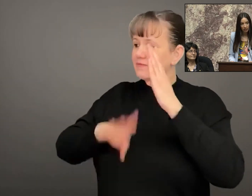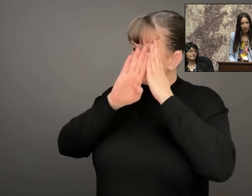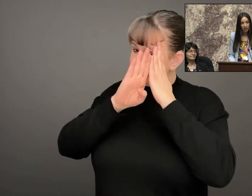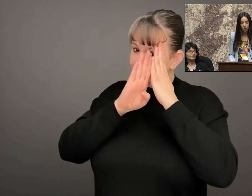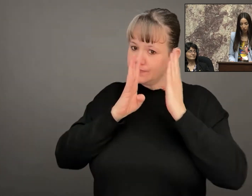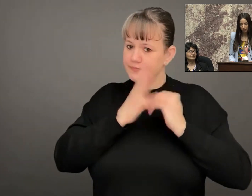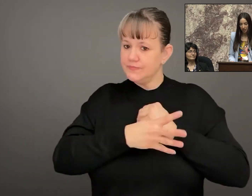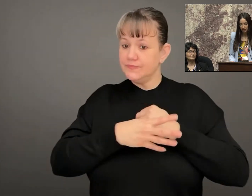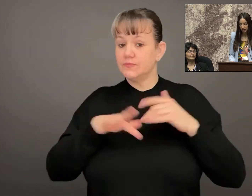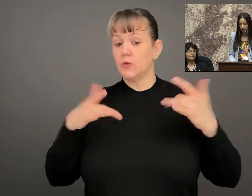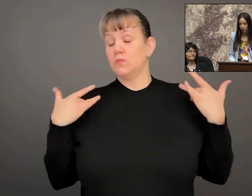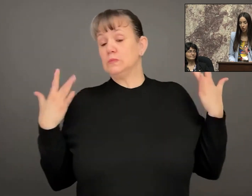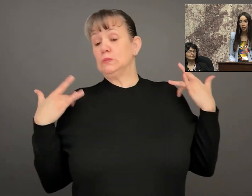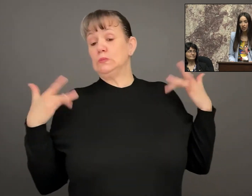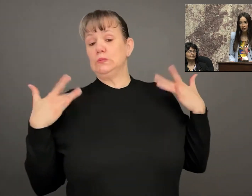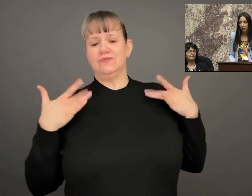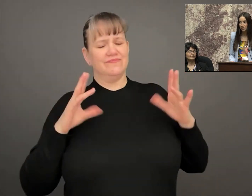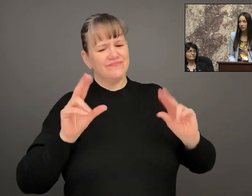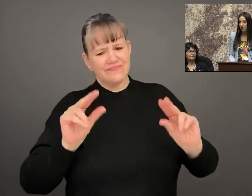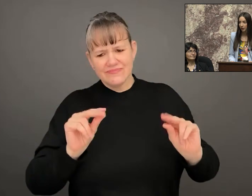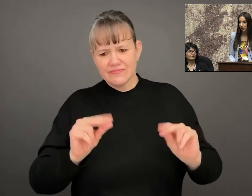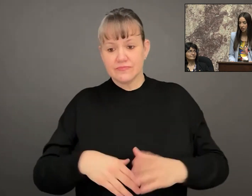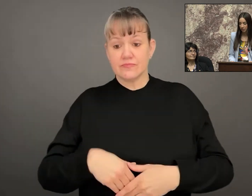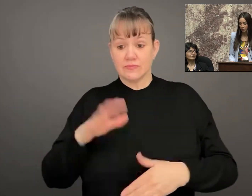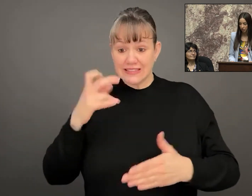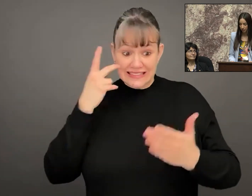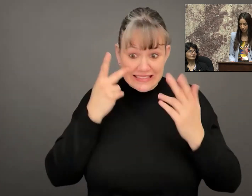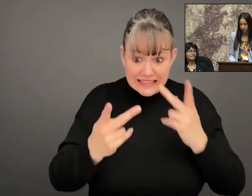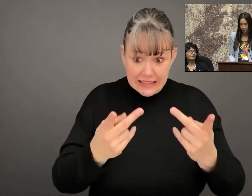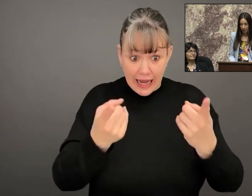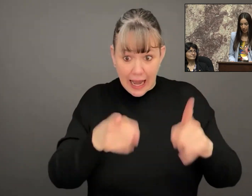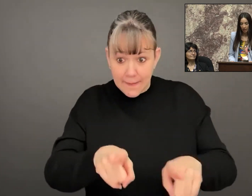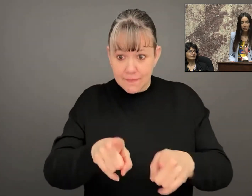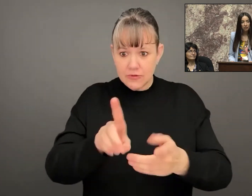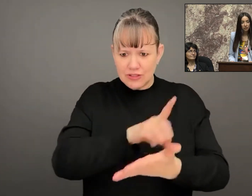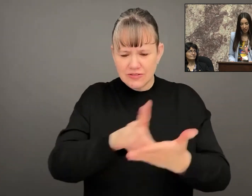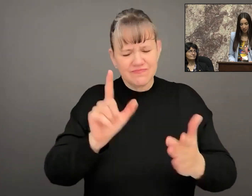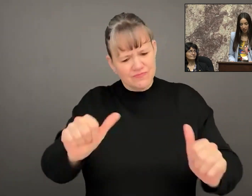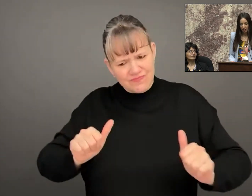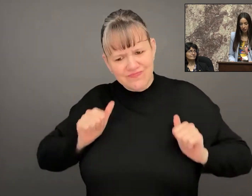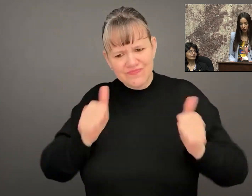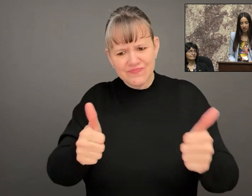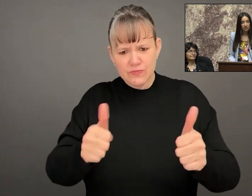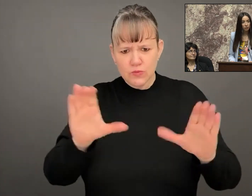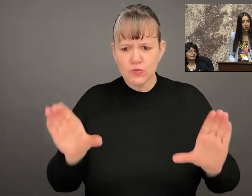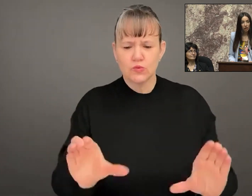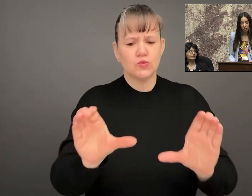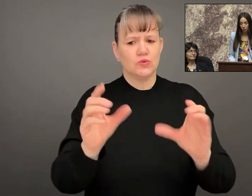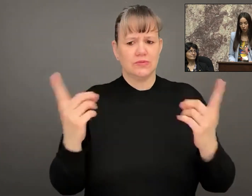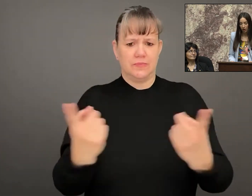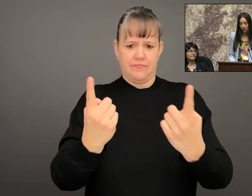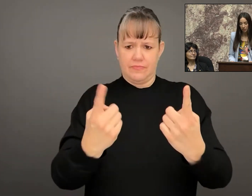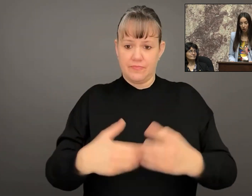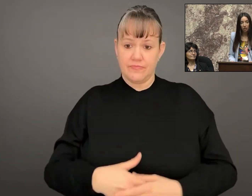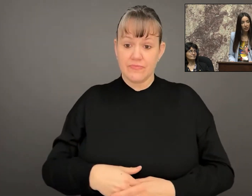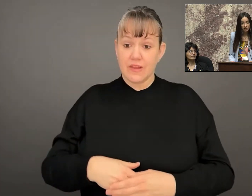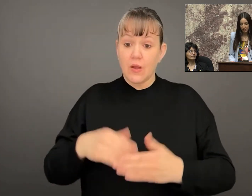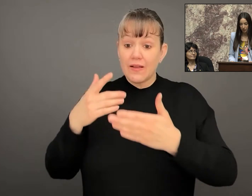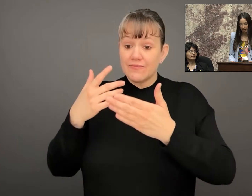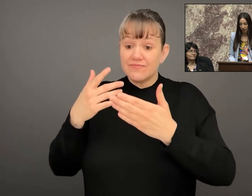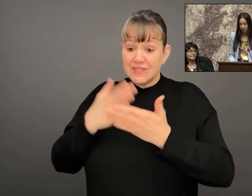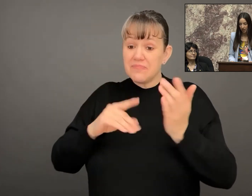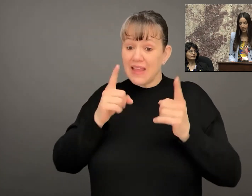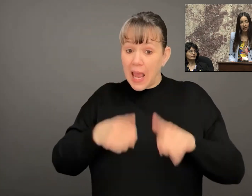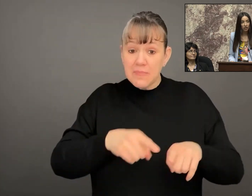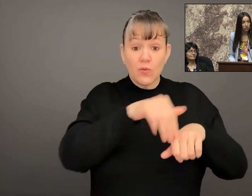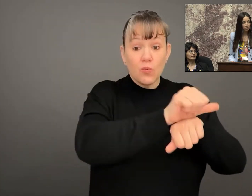communities, in our workplaces, or even in this very legislature. The fight against racism requires all of us to